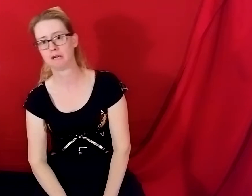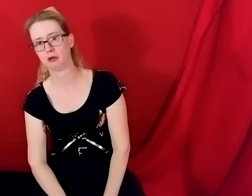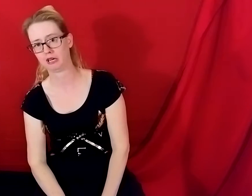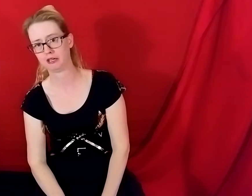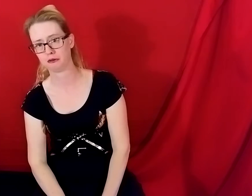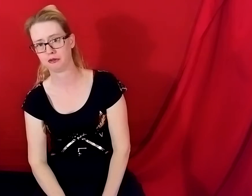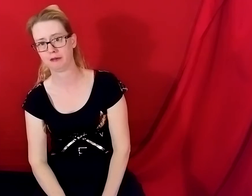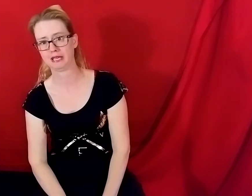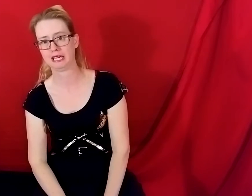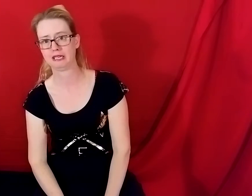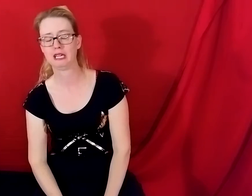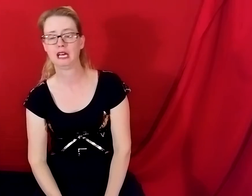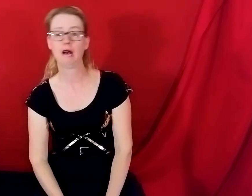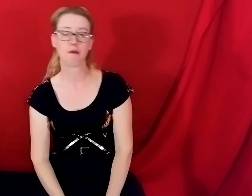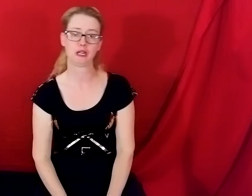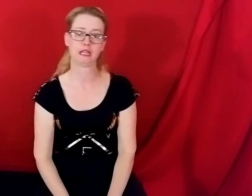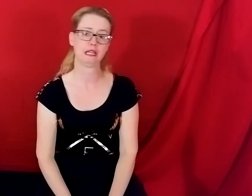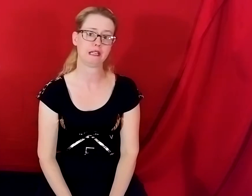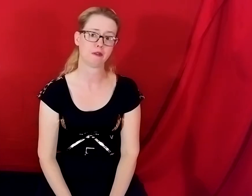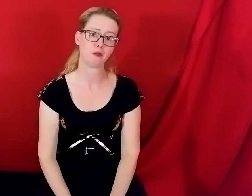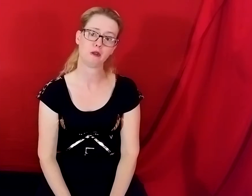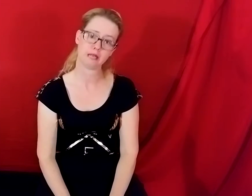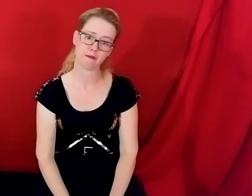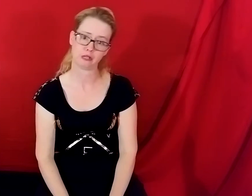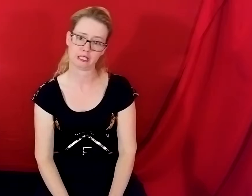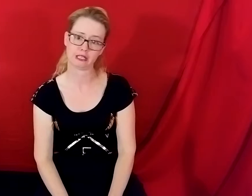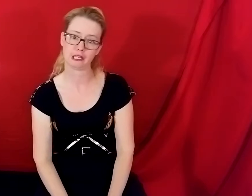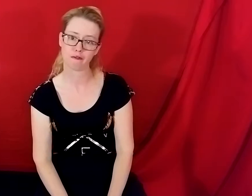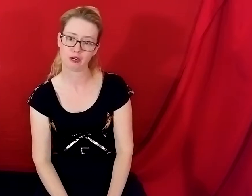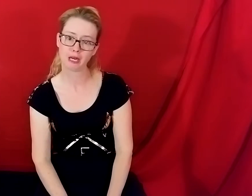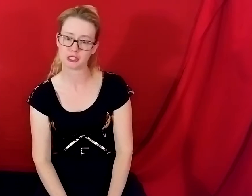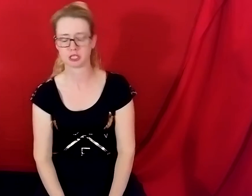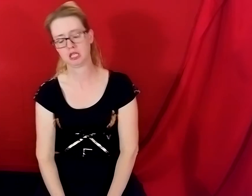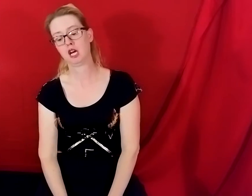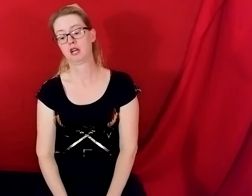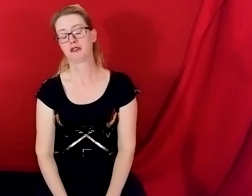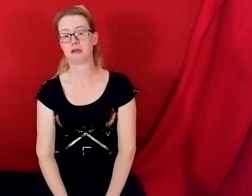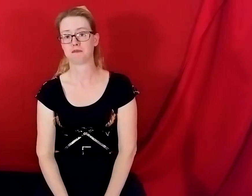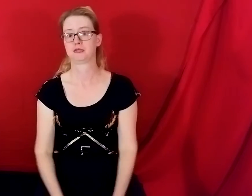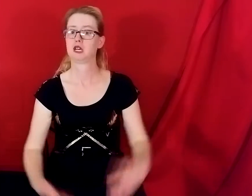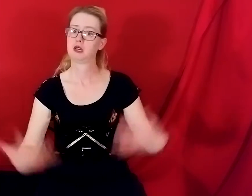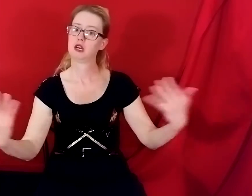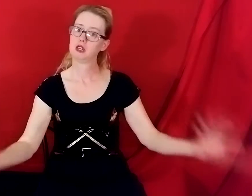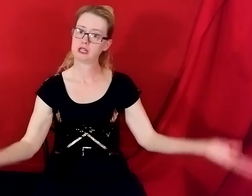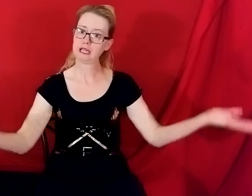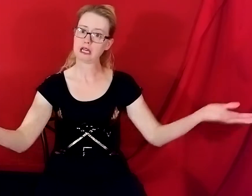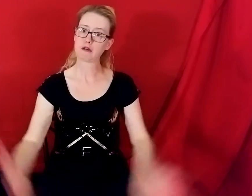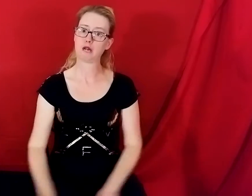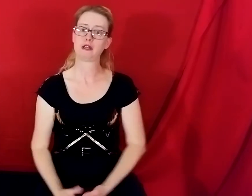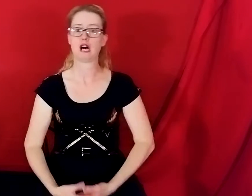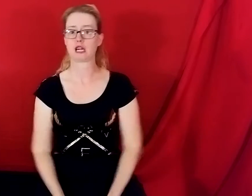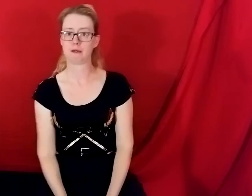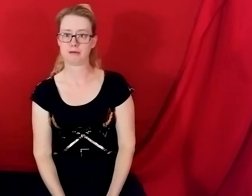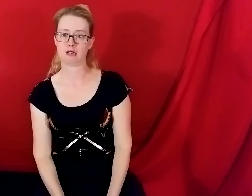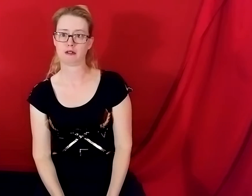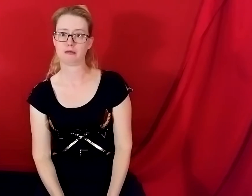post on youtube and i appreciate any of them you have seen thank you very much so tonight i'm going to be talking about the